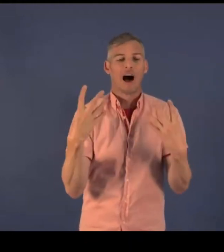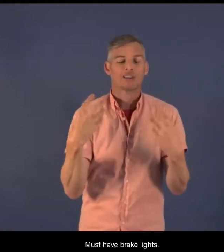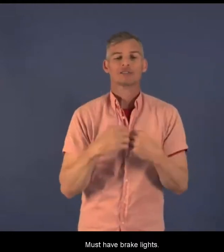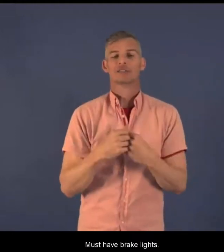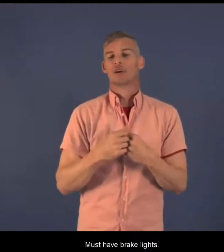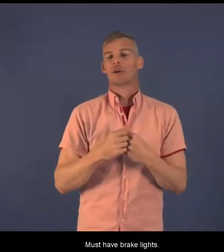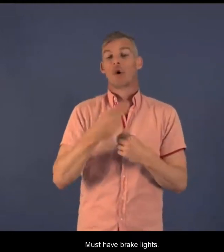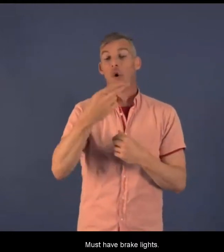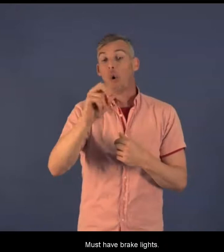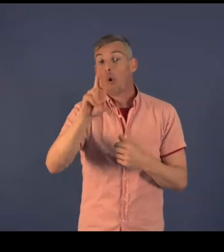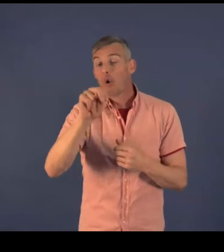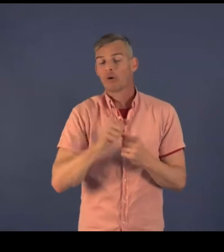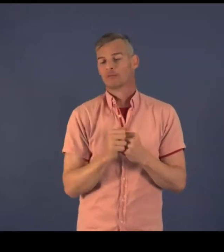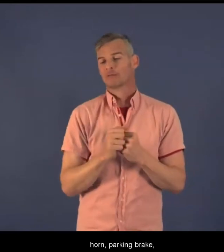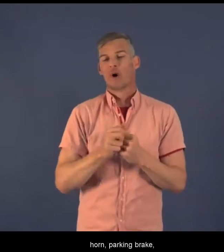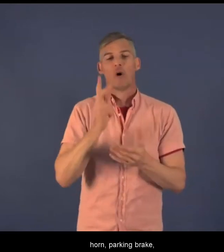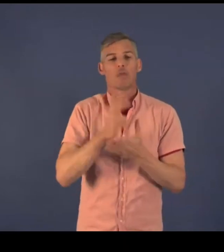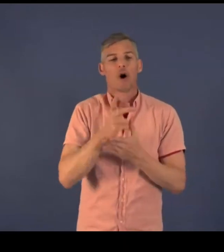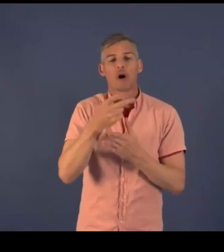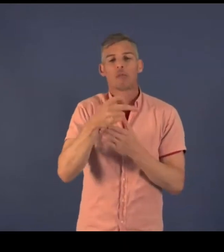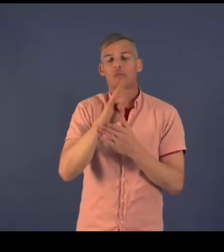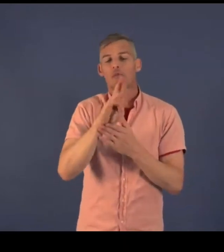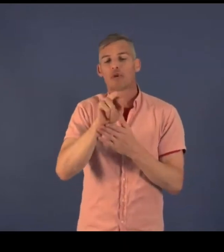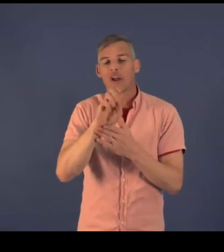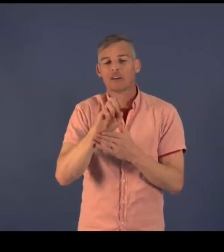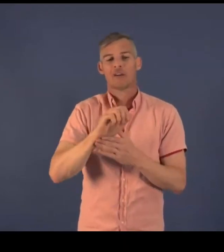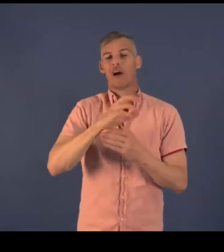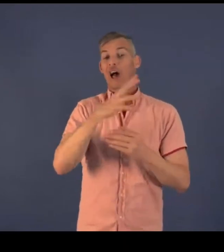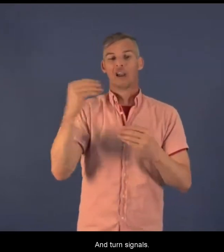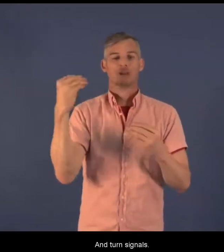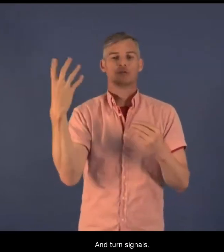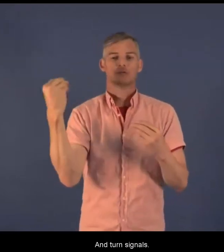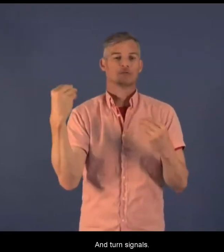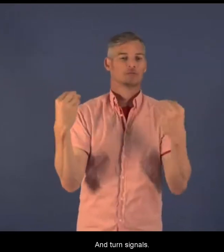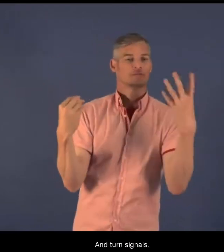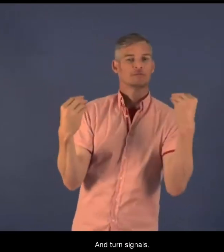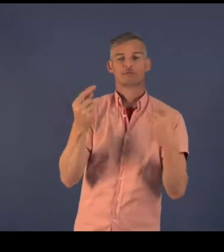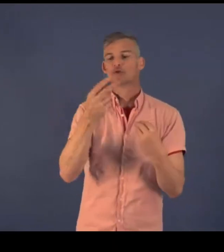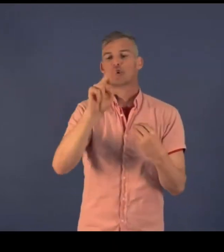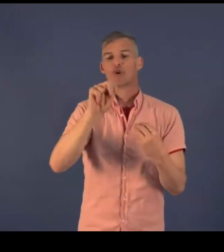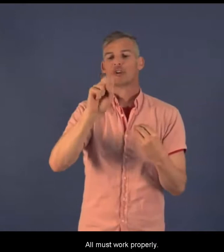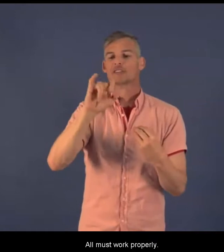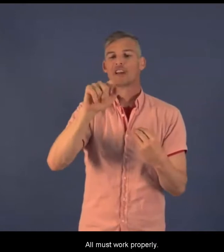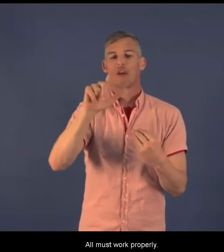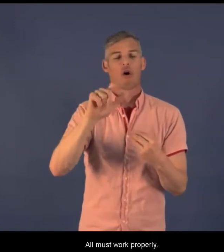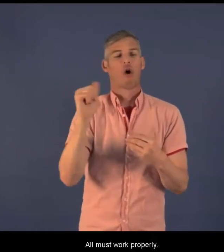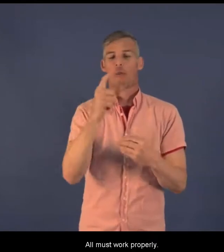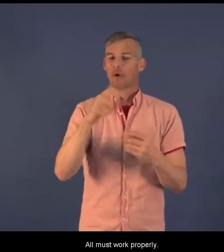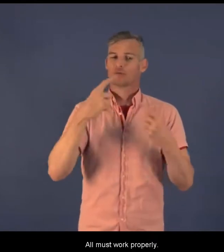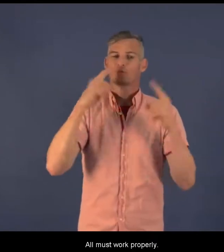must have brake lights, a horn, parking brake, and turn signals that all must work